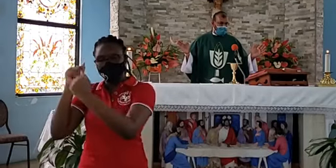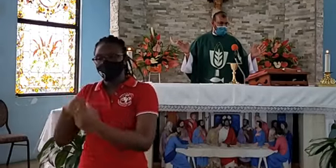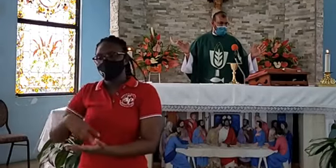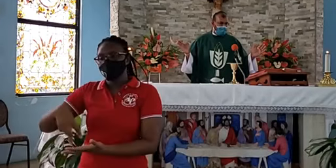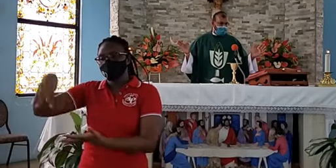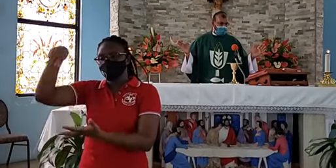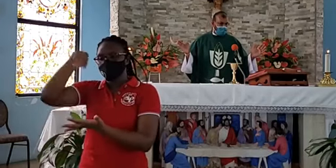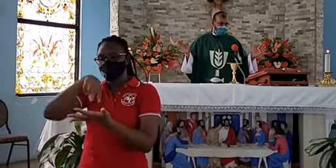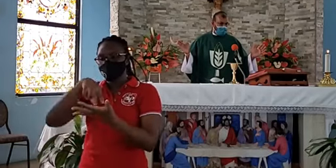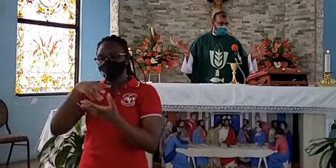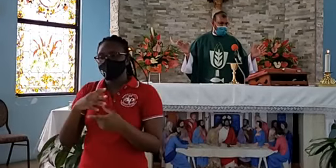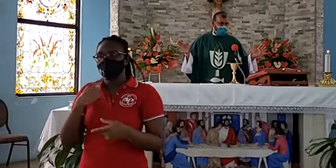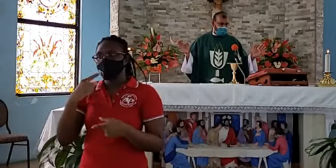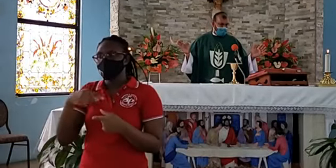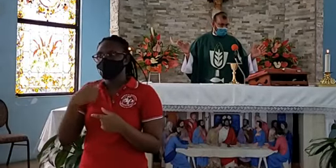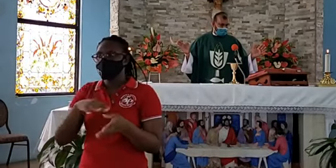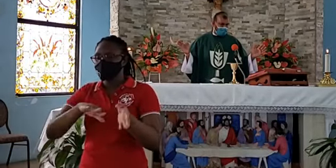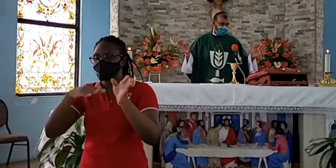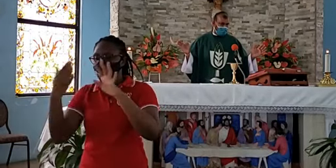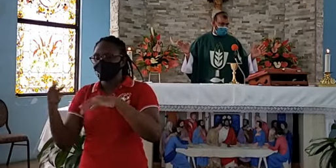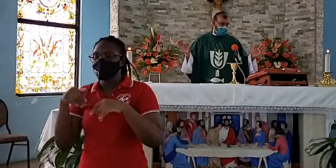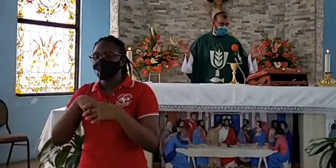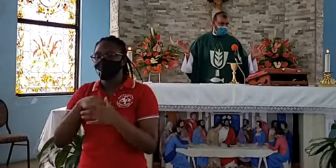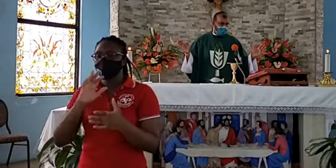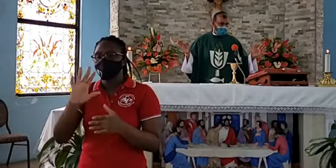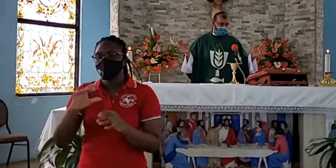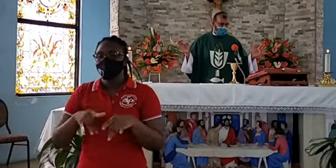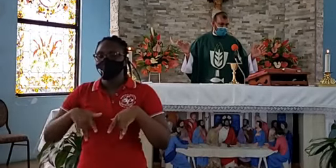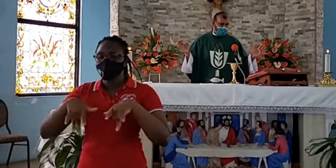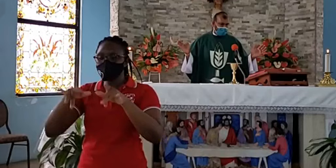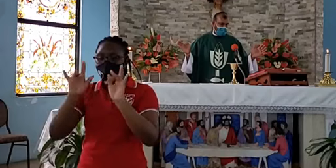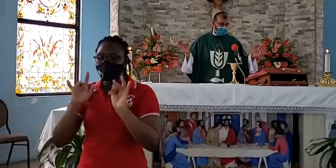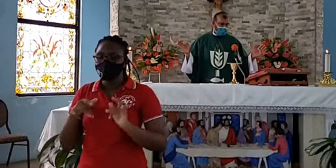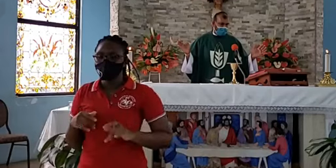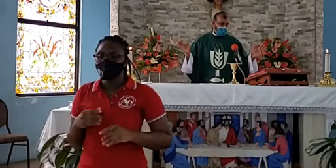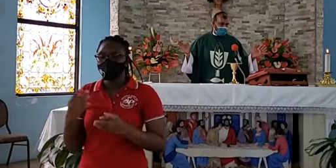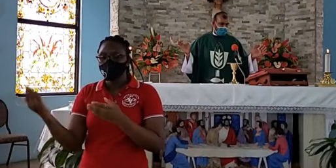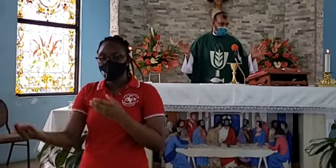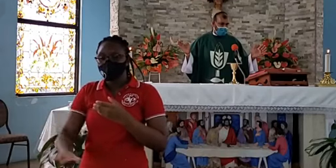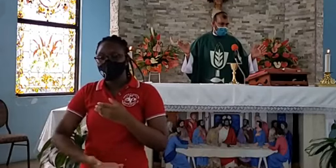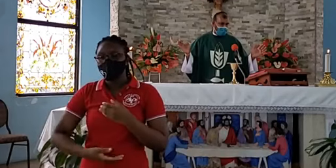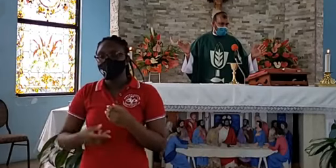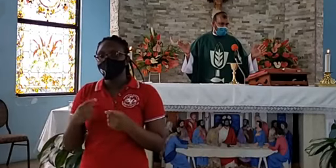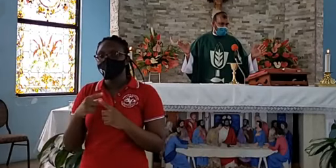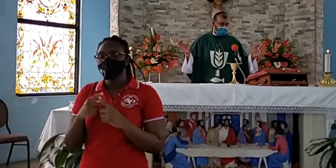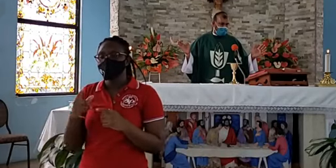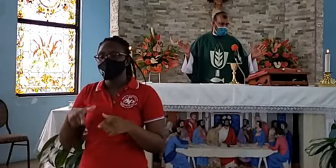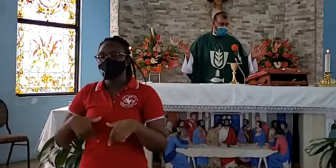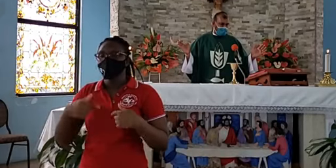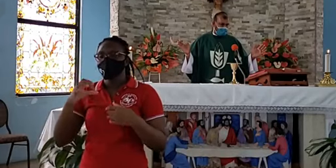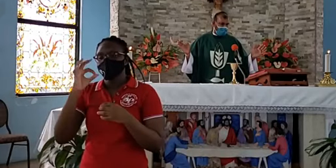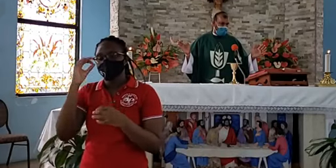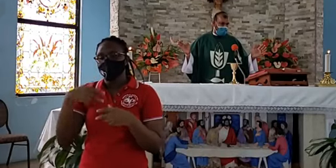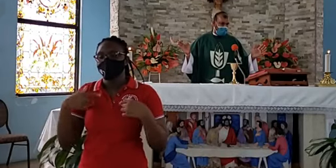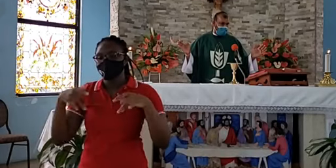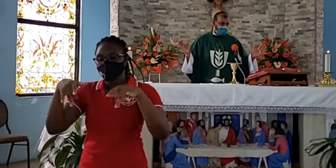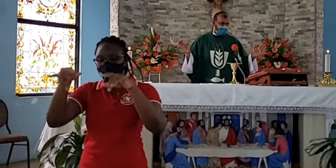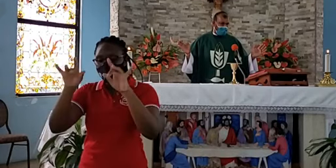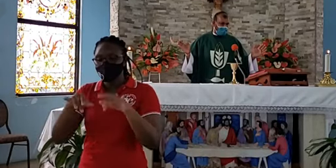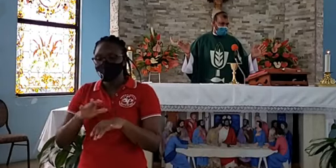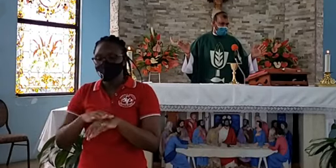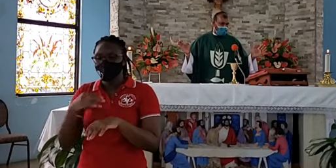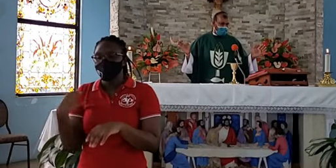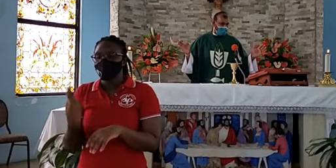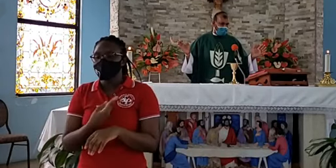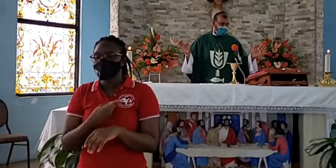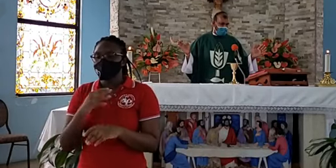resurrection and all who have died in your mercy. Welcome them to the light of your face. Have mercy on us all, we pray. That